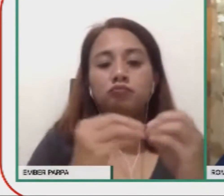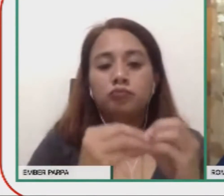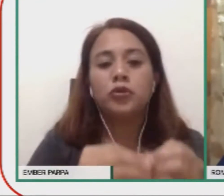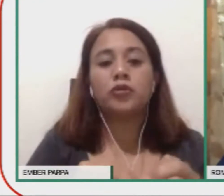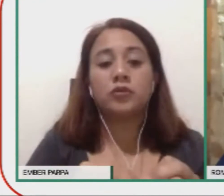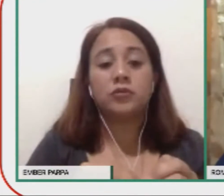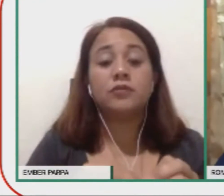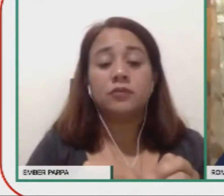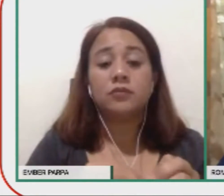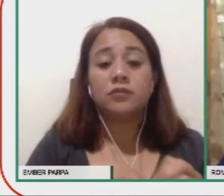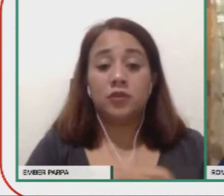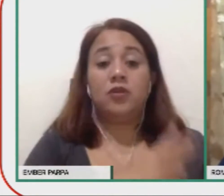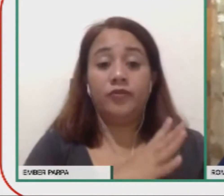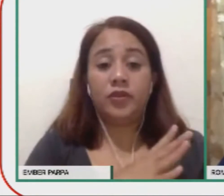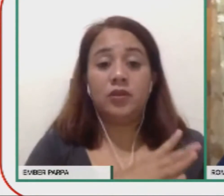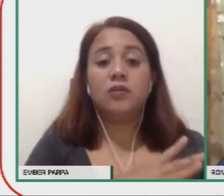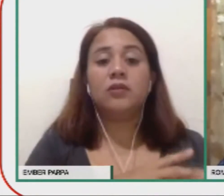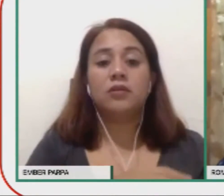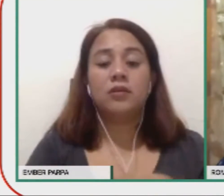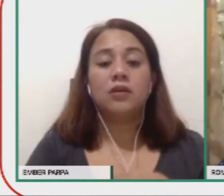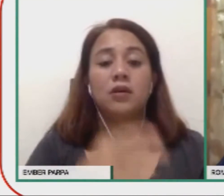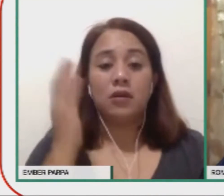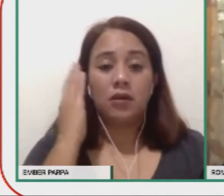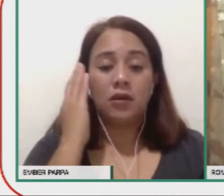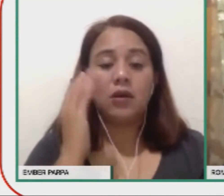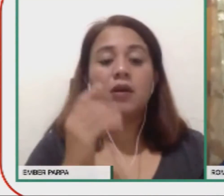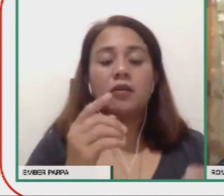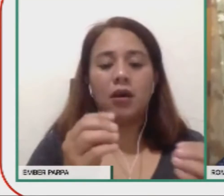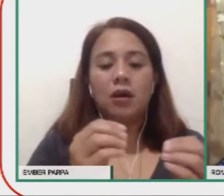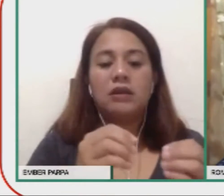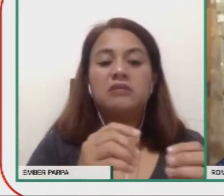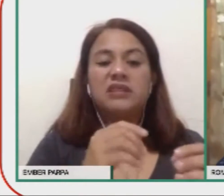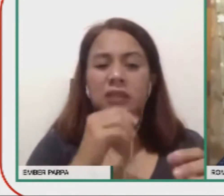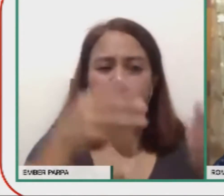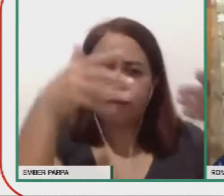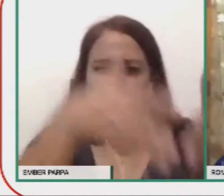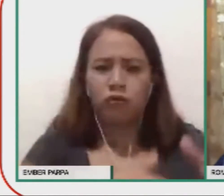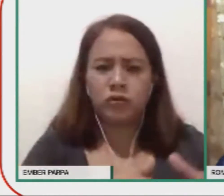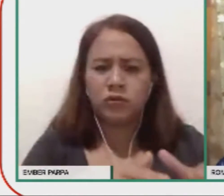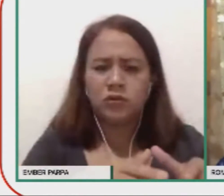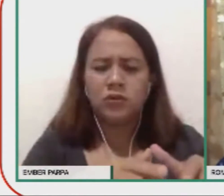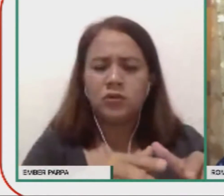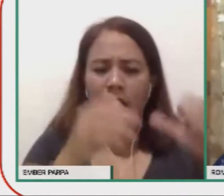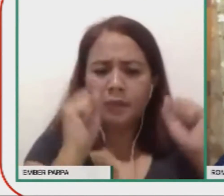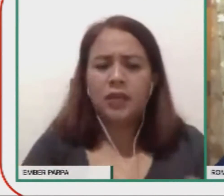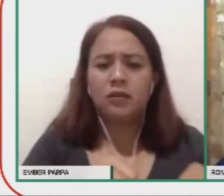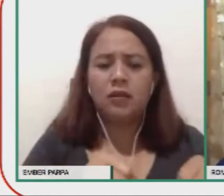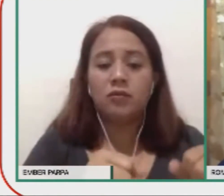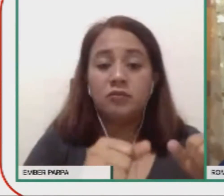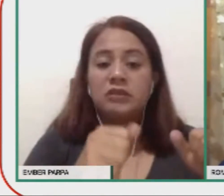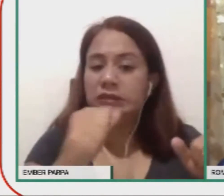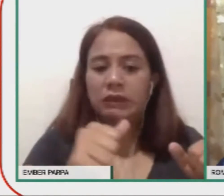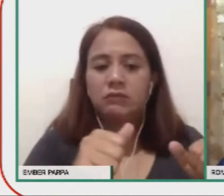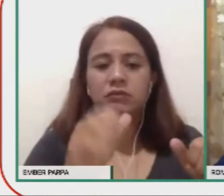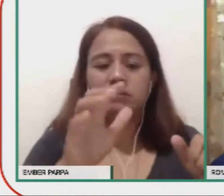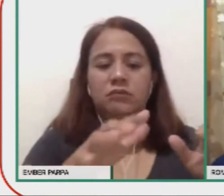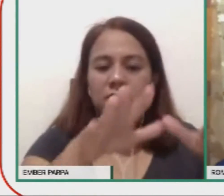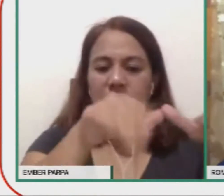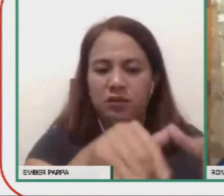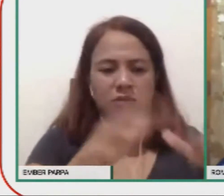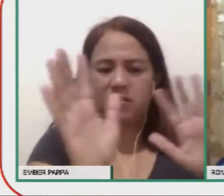their abilities rather than their disabilities. That is what I kept telling him. You have